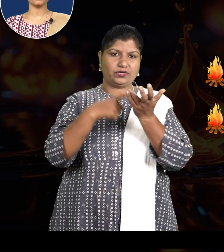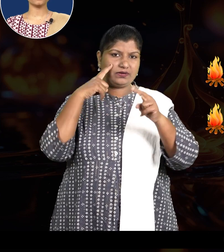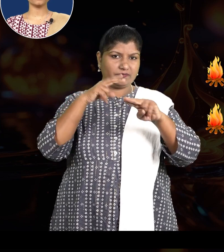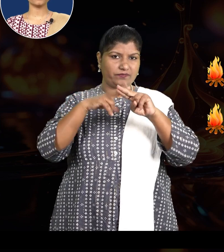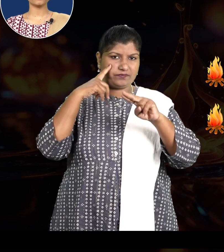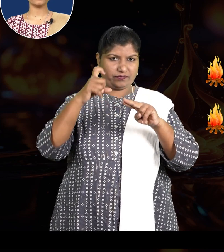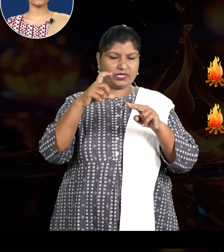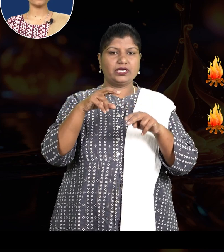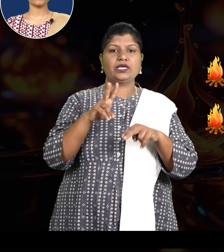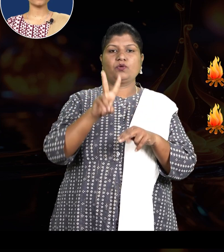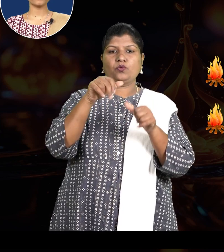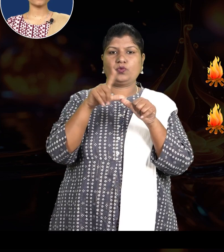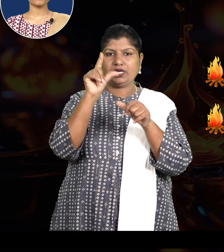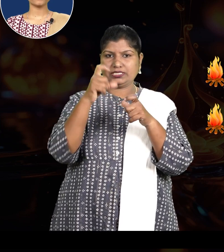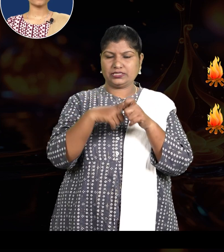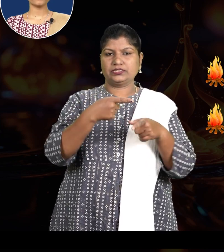fuel.